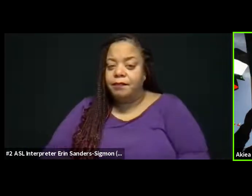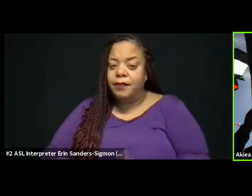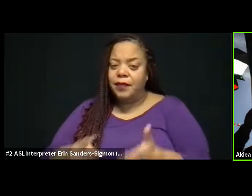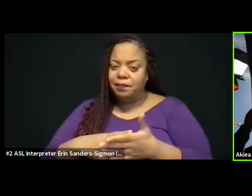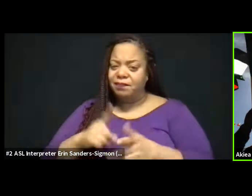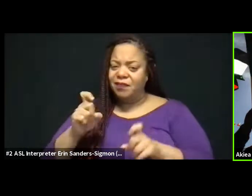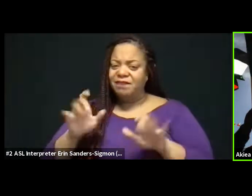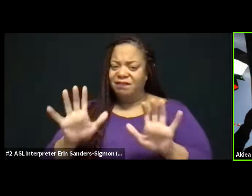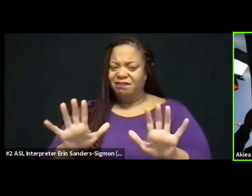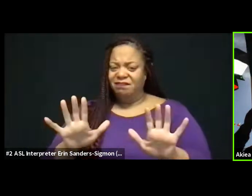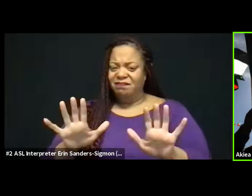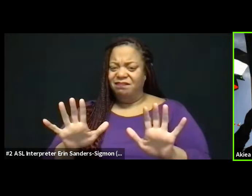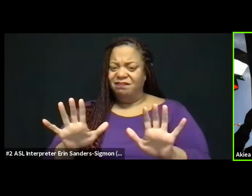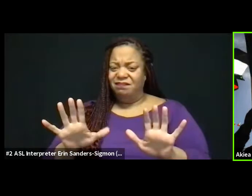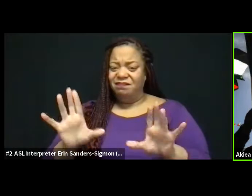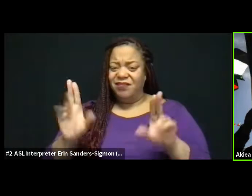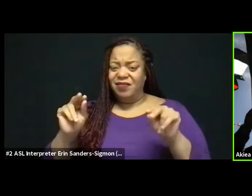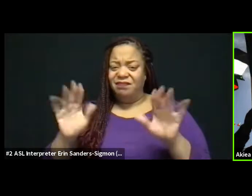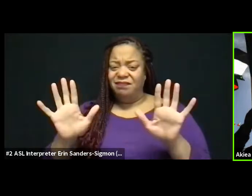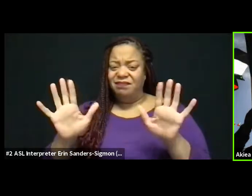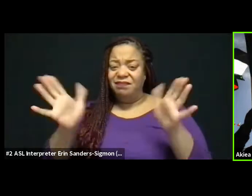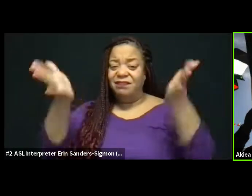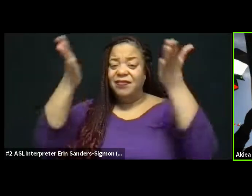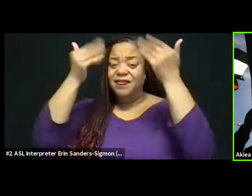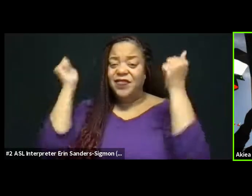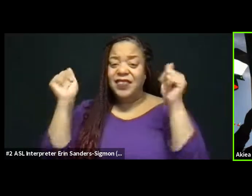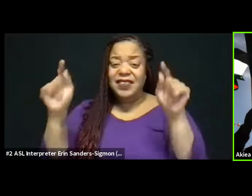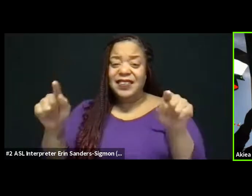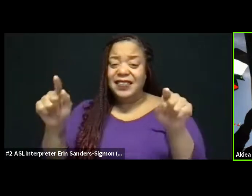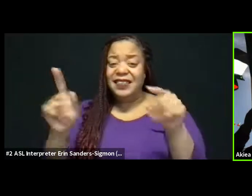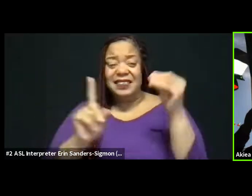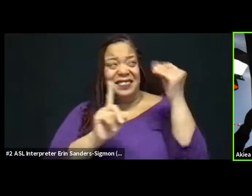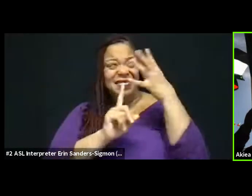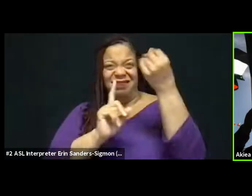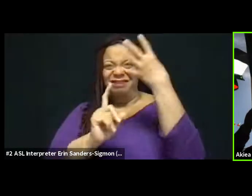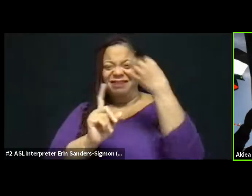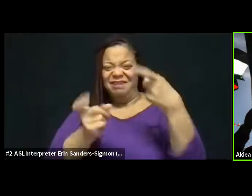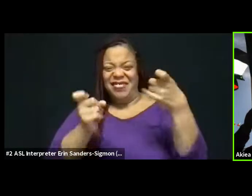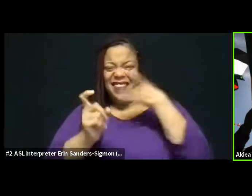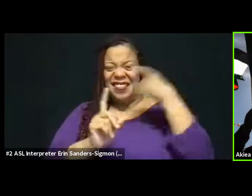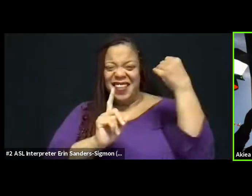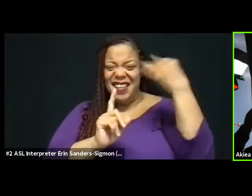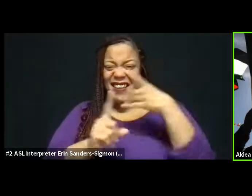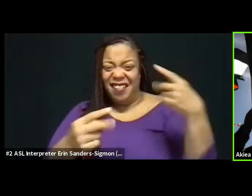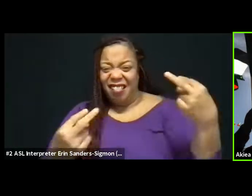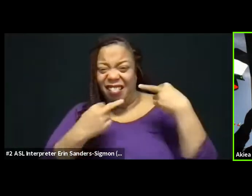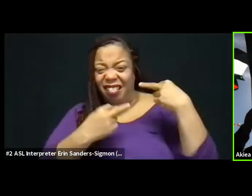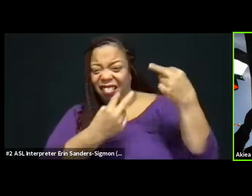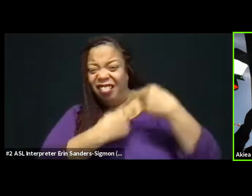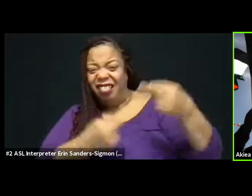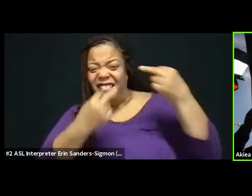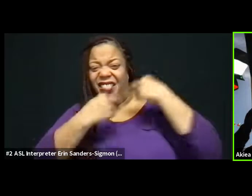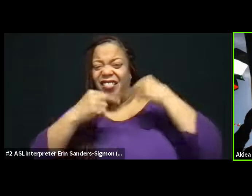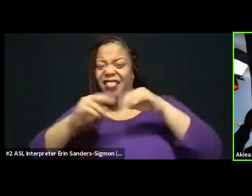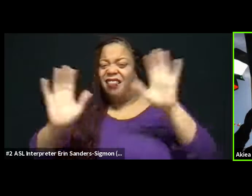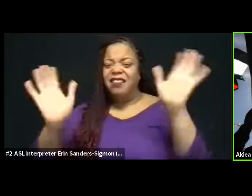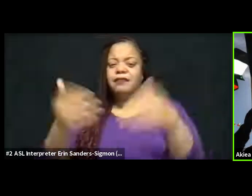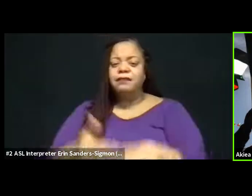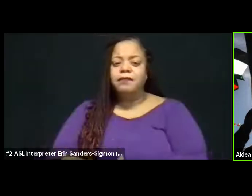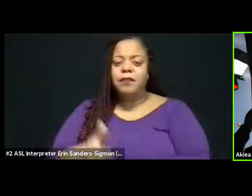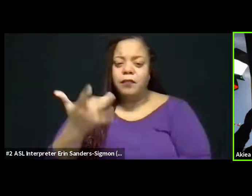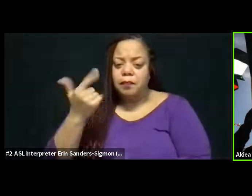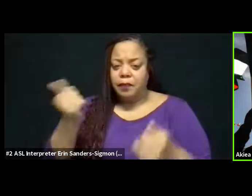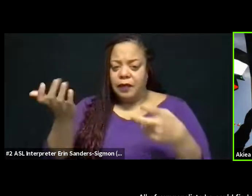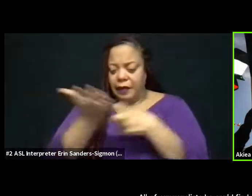cameras, like, how dare they surveil? Like, this is right? But I'm gonna slow down because I don't want a ticket. So I slow down. I'm mad about